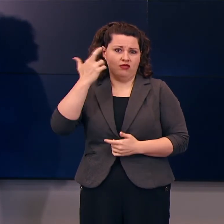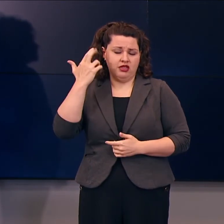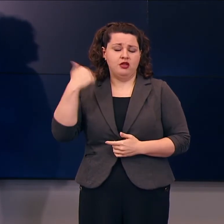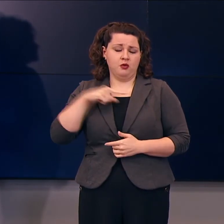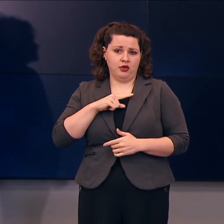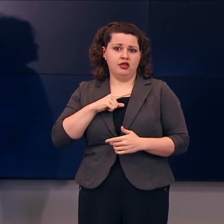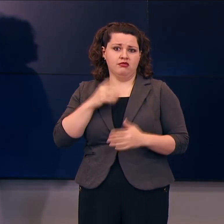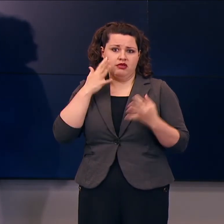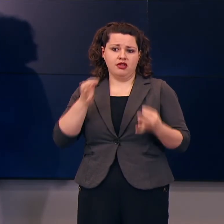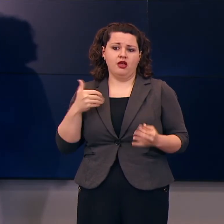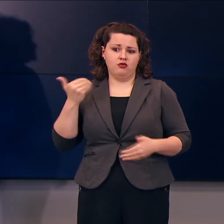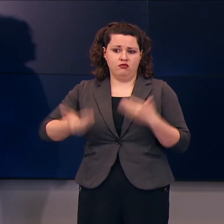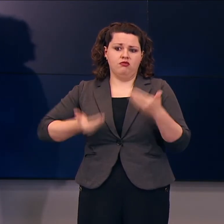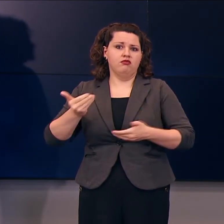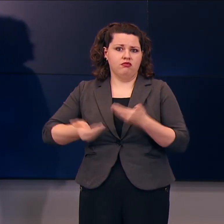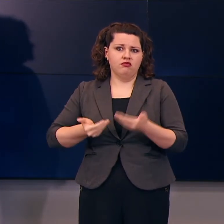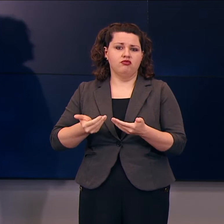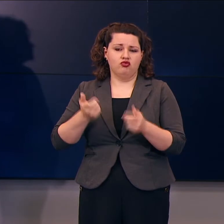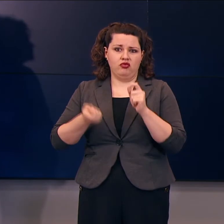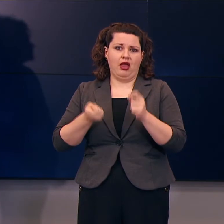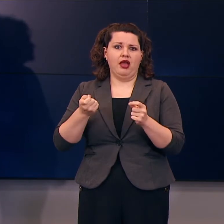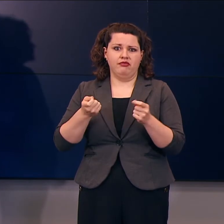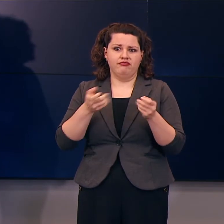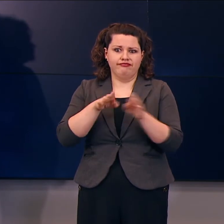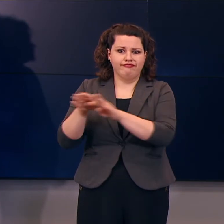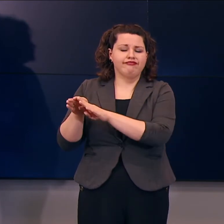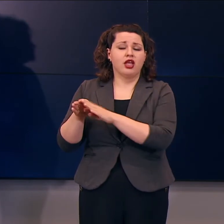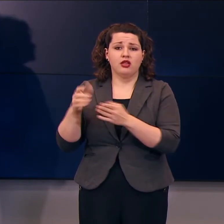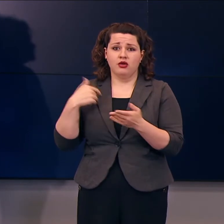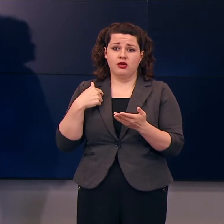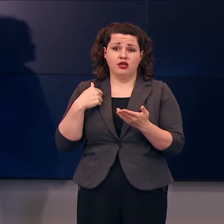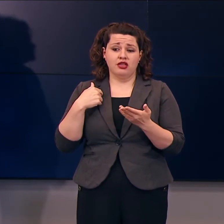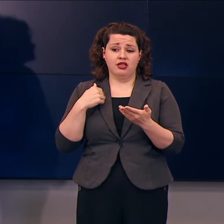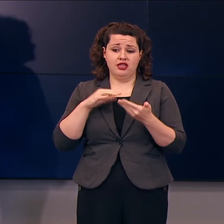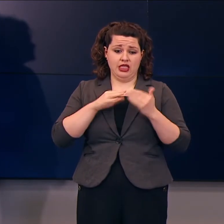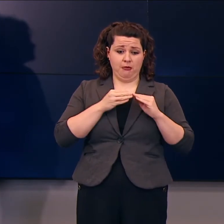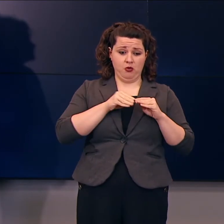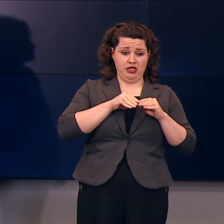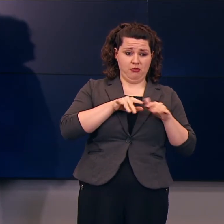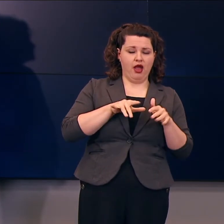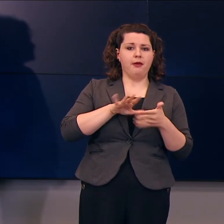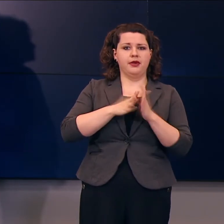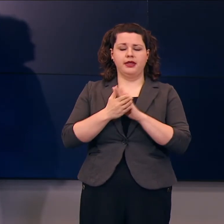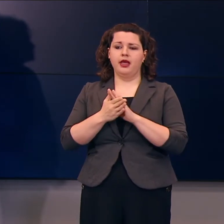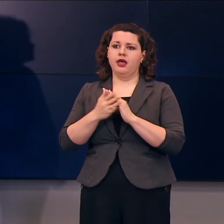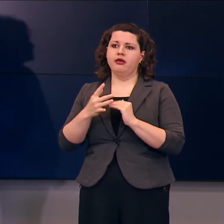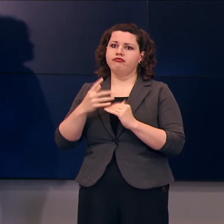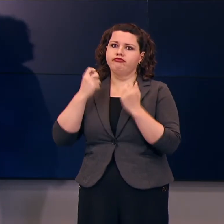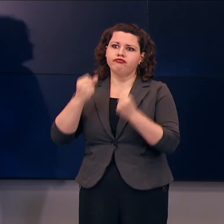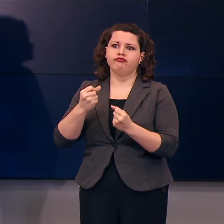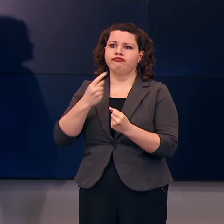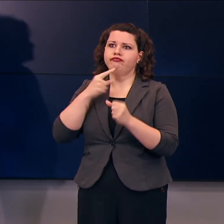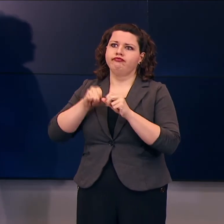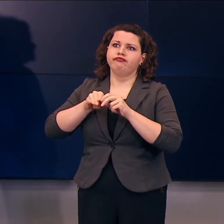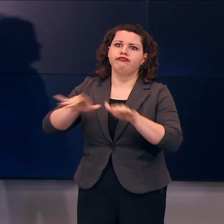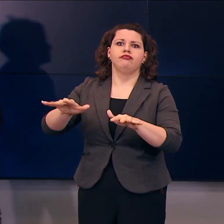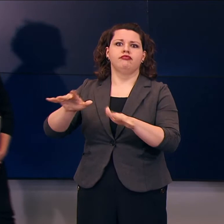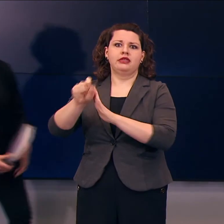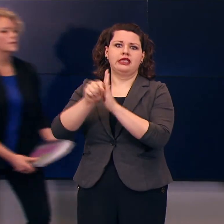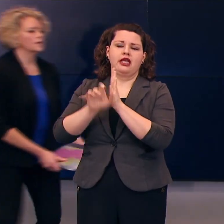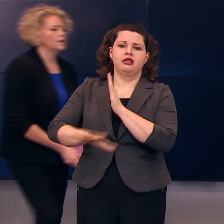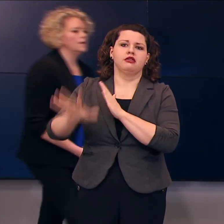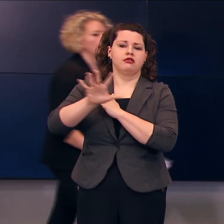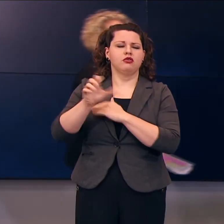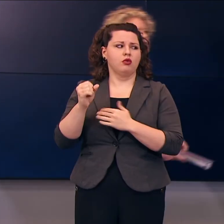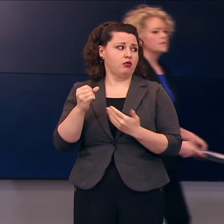took the steps that we did, because we had moved from community spread into substantial spread statewide. Sarah,